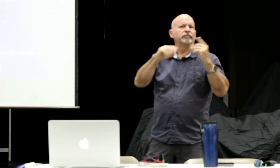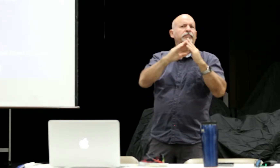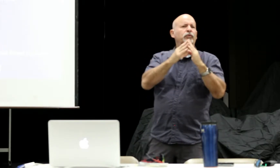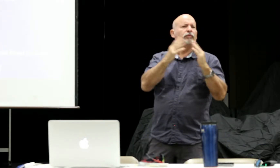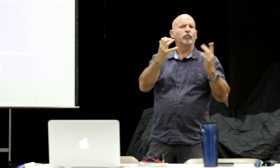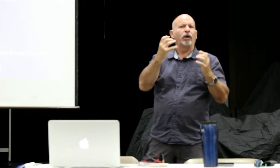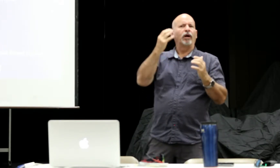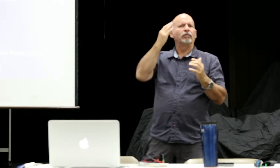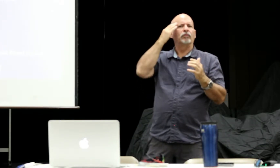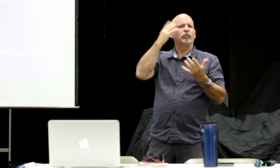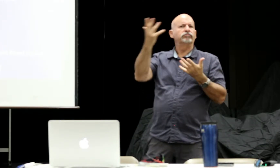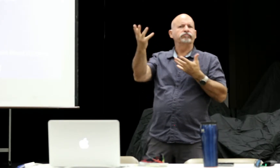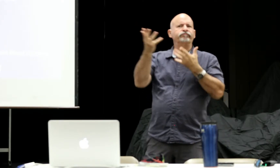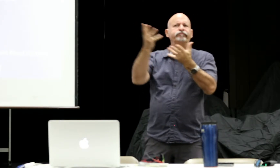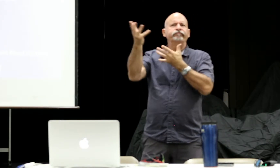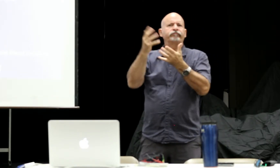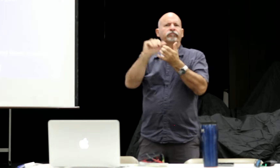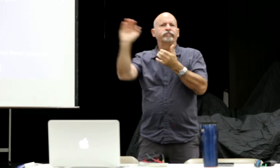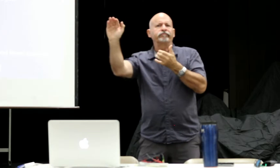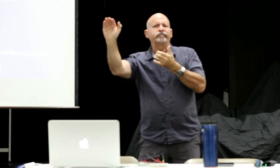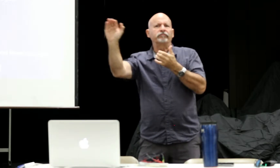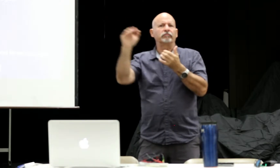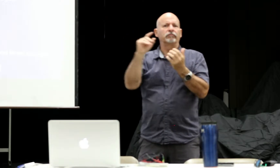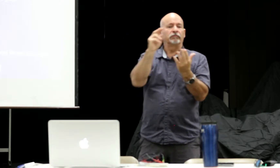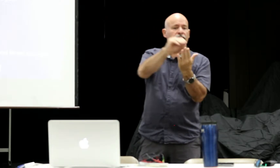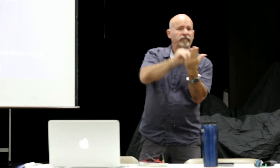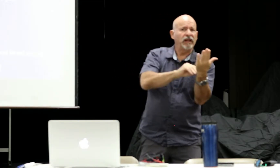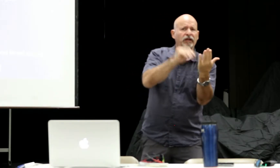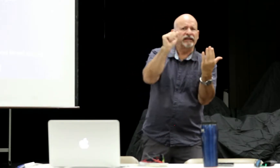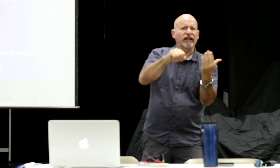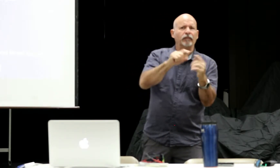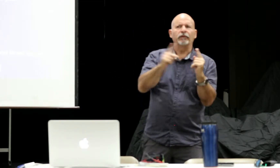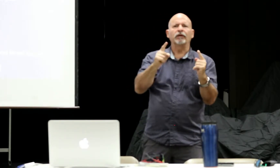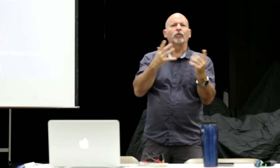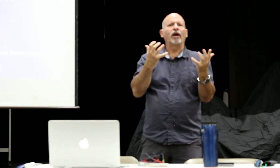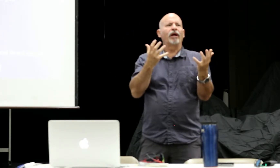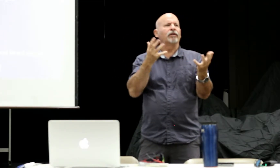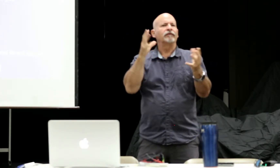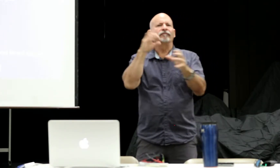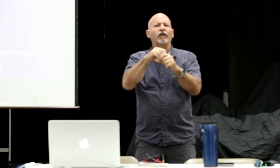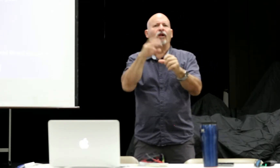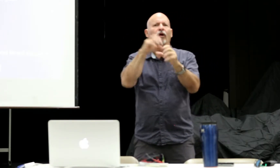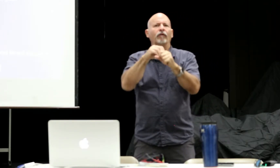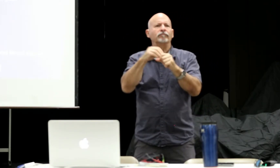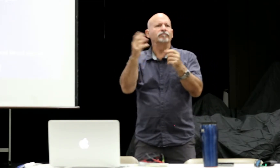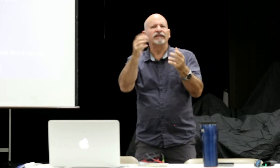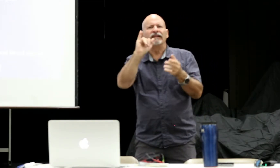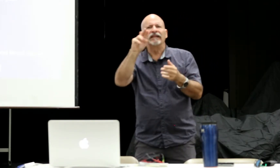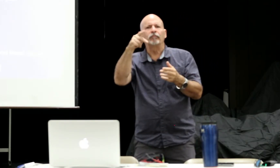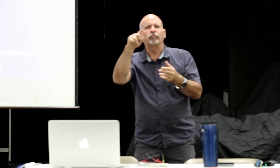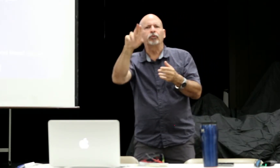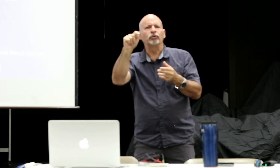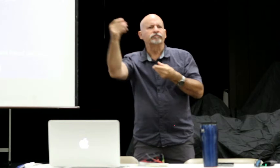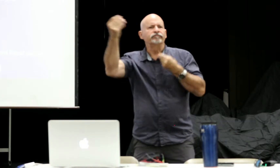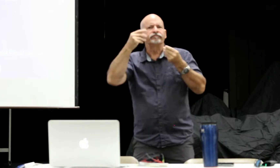and it's essential to have them because they are the ones who are out in the community. They are the ones taking notes, getting involved, getting